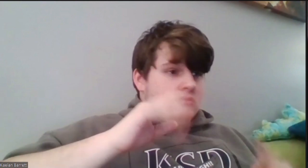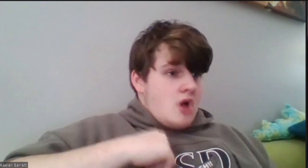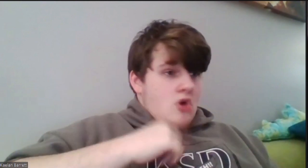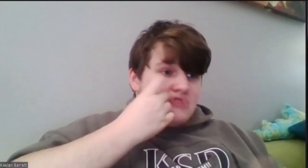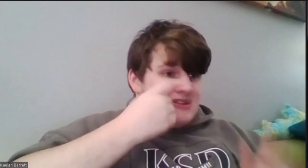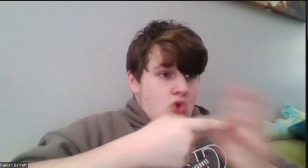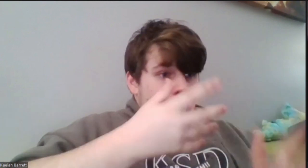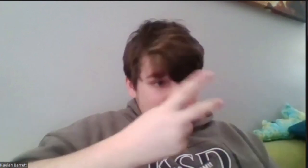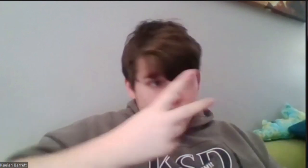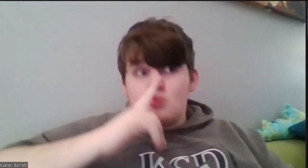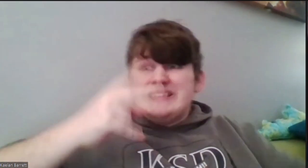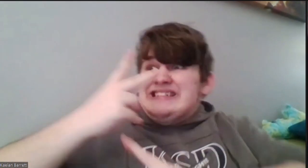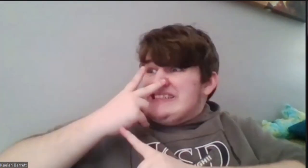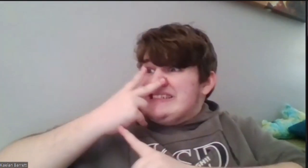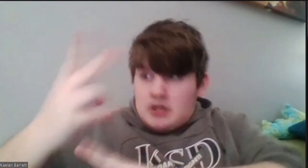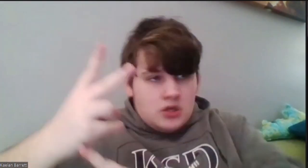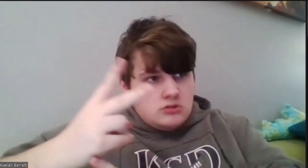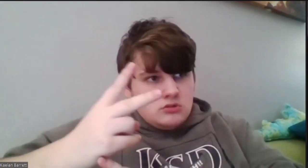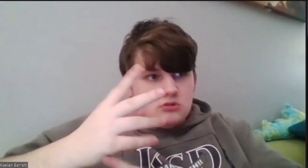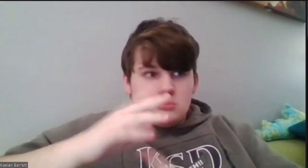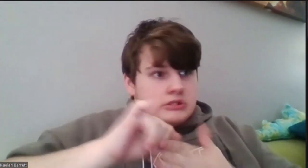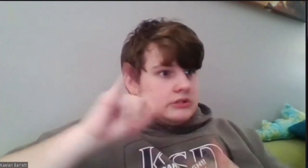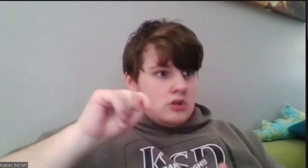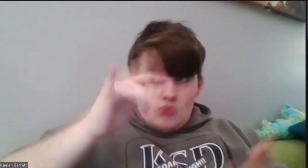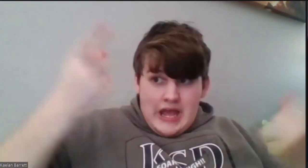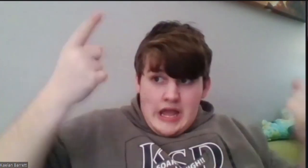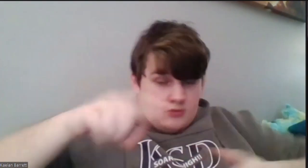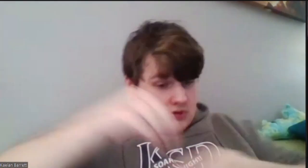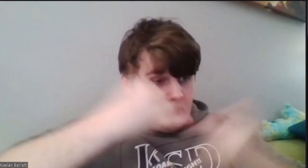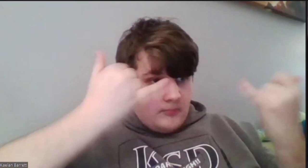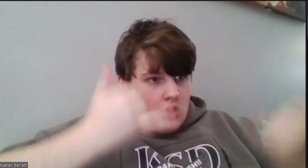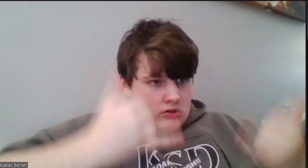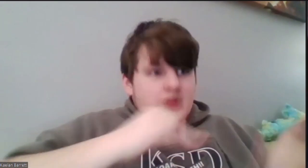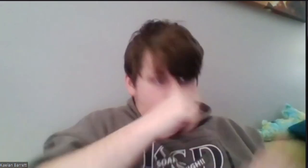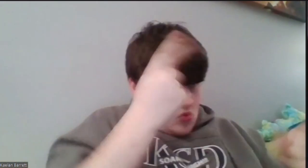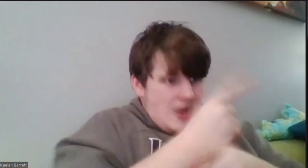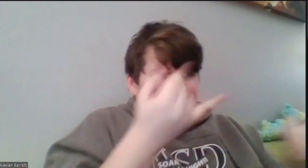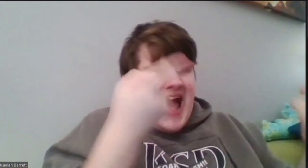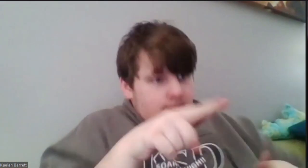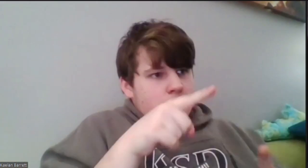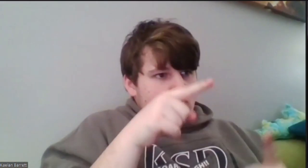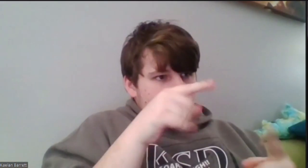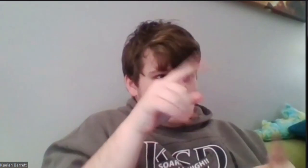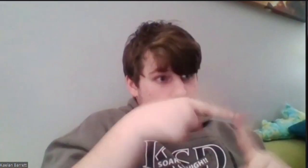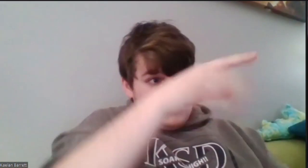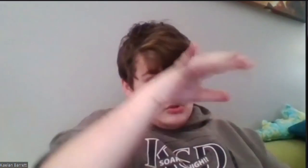says, "Well, I'm just trying to show you what is happening. This is present. This is happening right